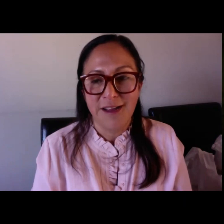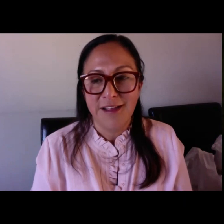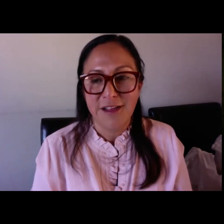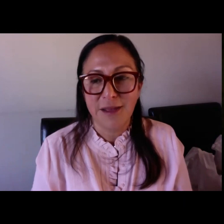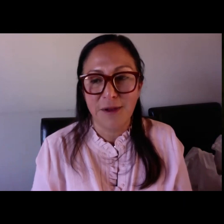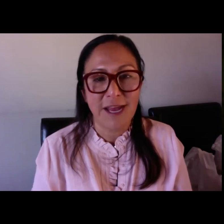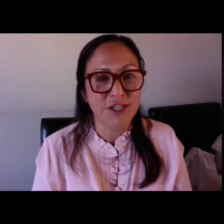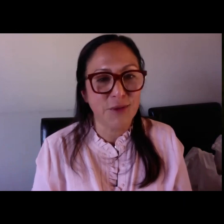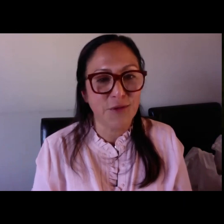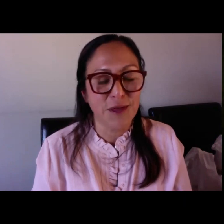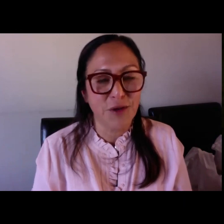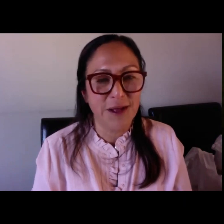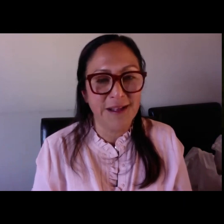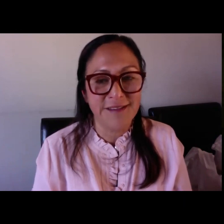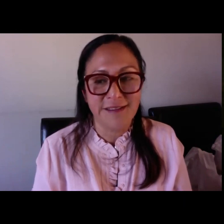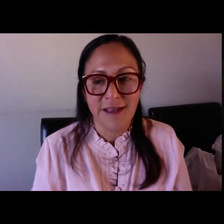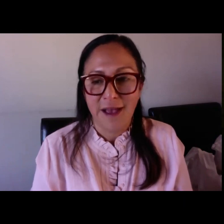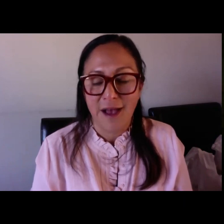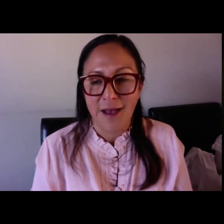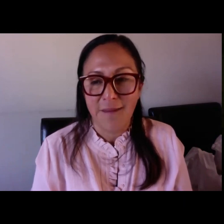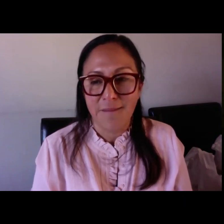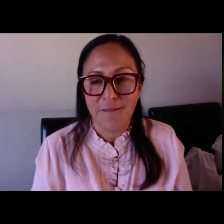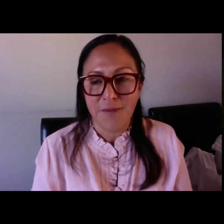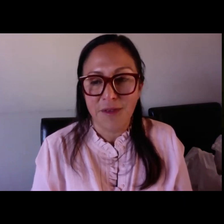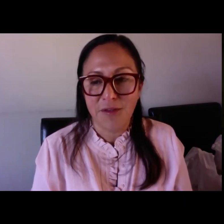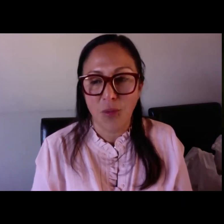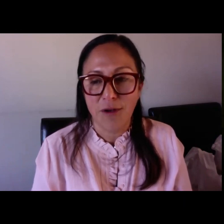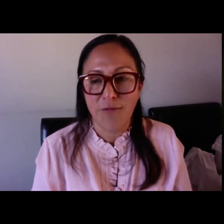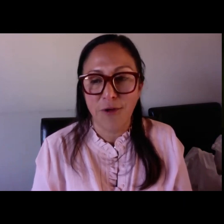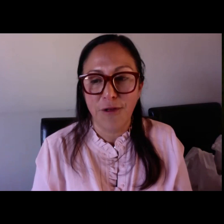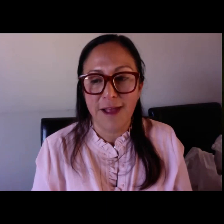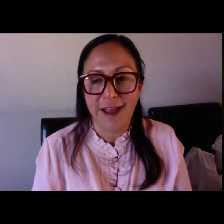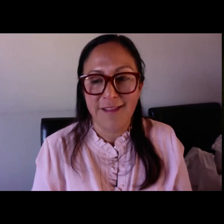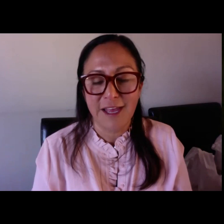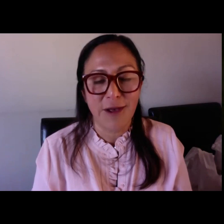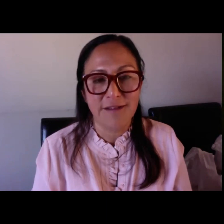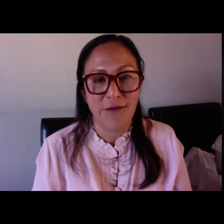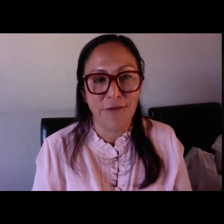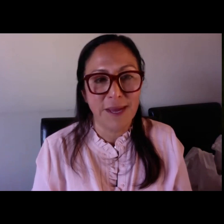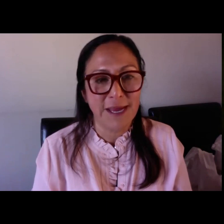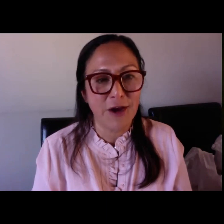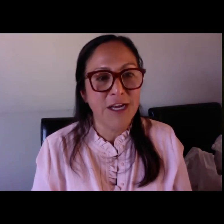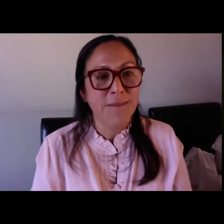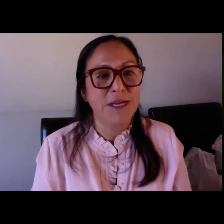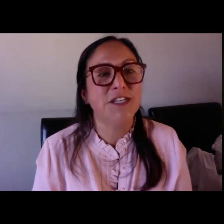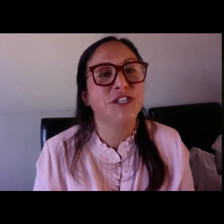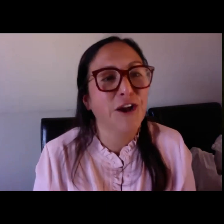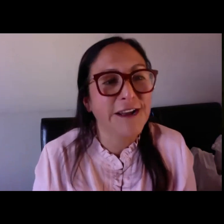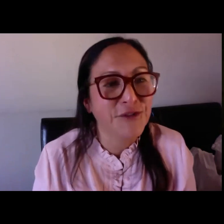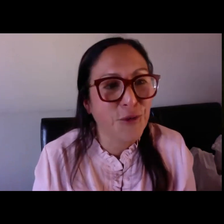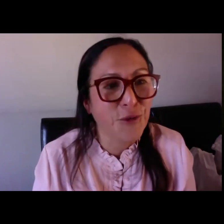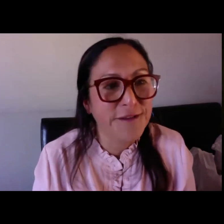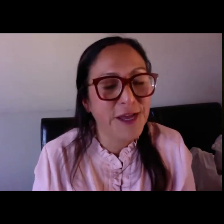on communication with your little ones. Um, so wonderful. And thank you guys all for being here. Please